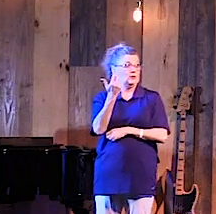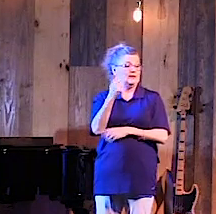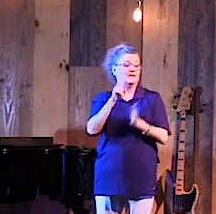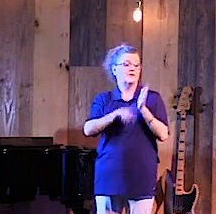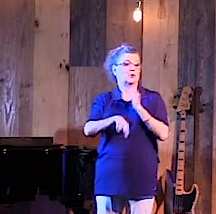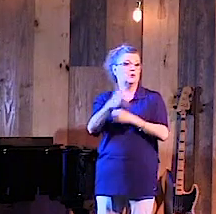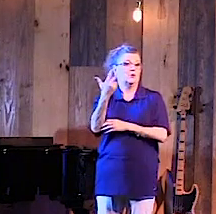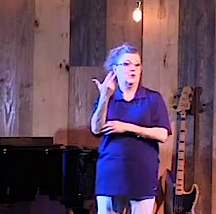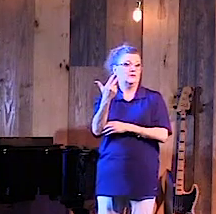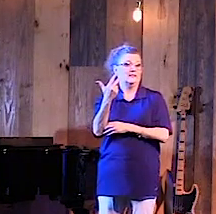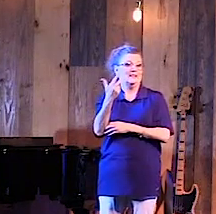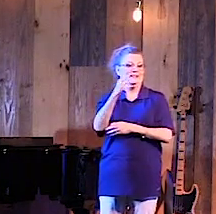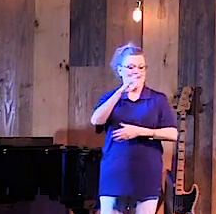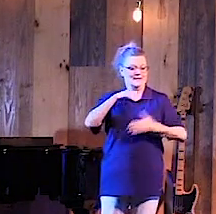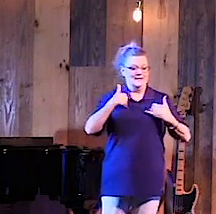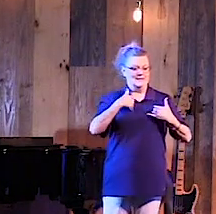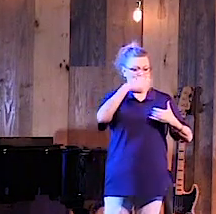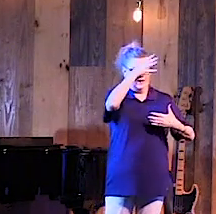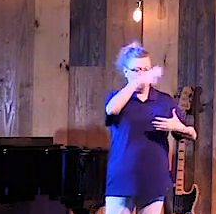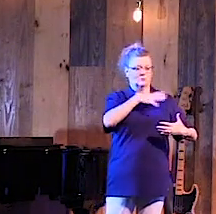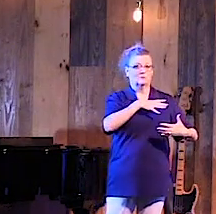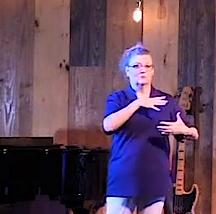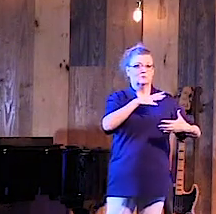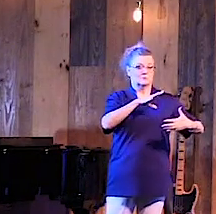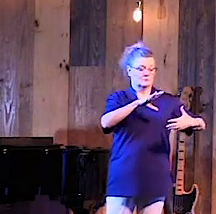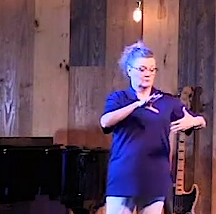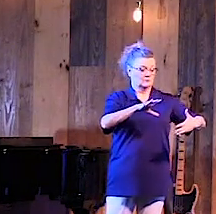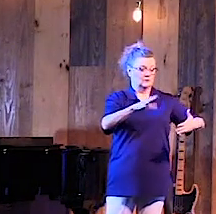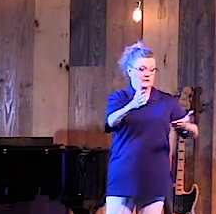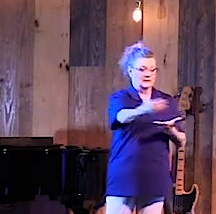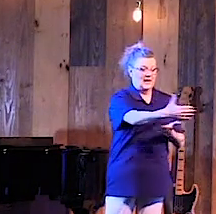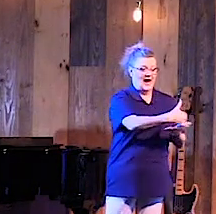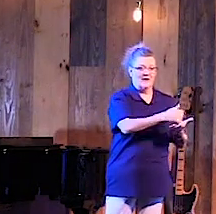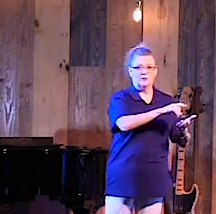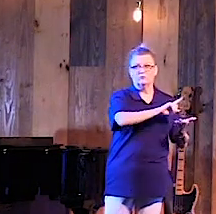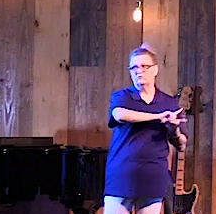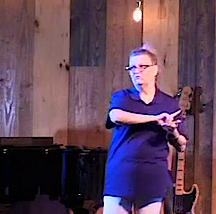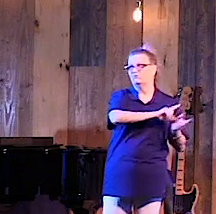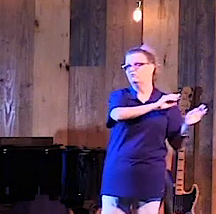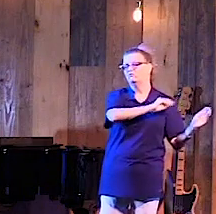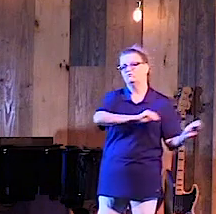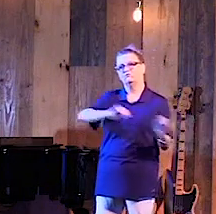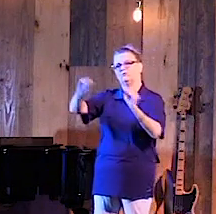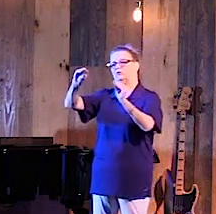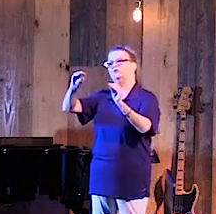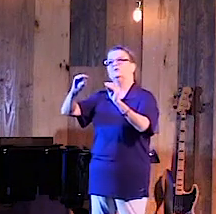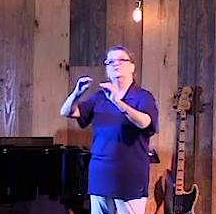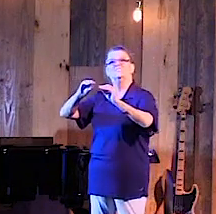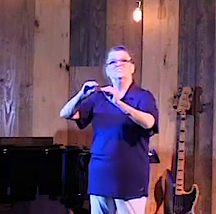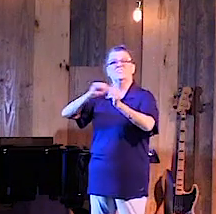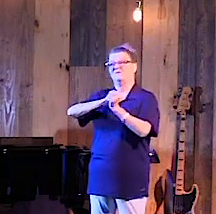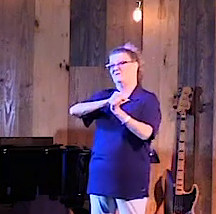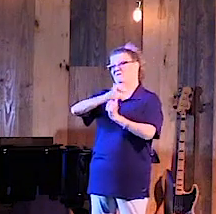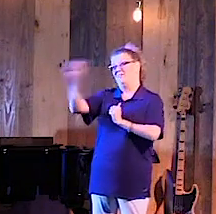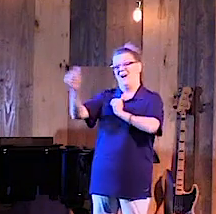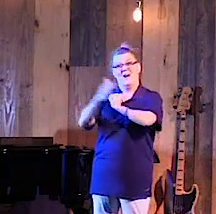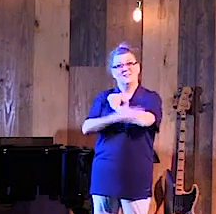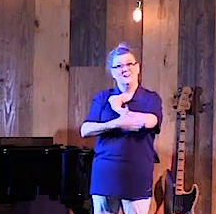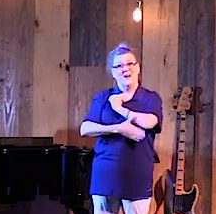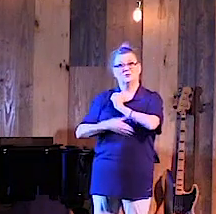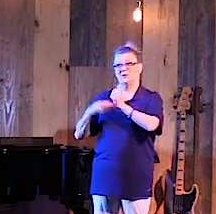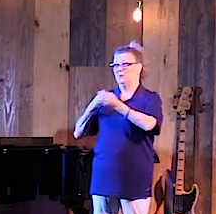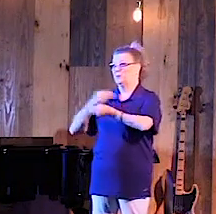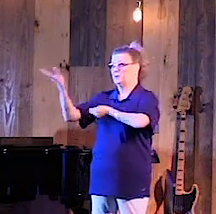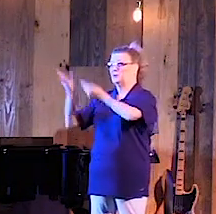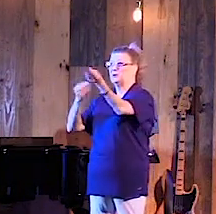gathered everything together and went on a journey into a distant country. And there he squandered his estate with loose living. And when he had spent everything, a